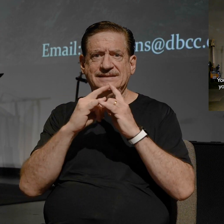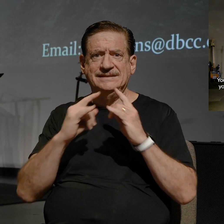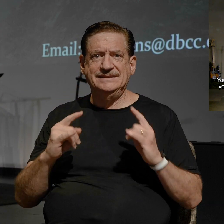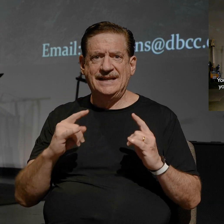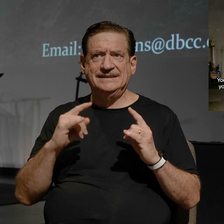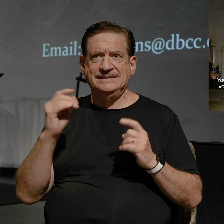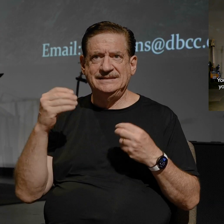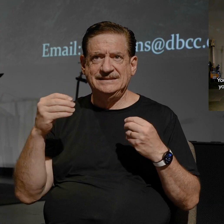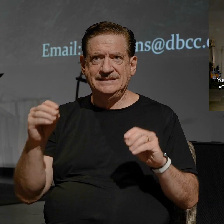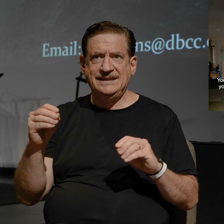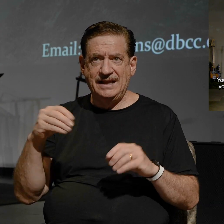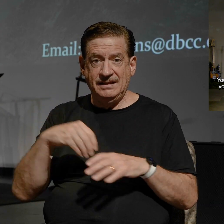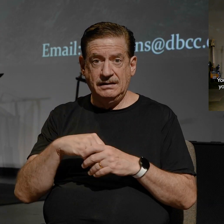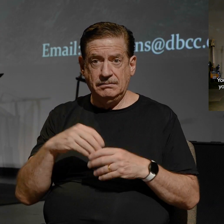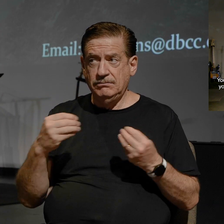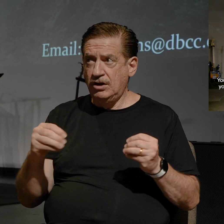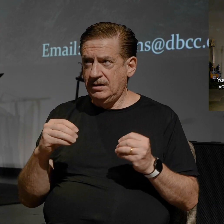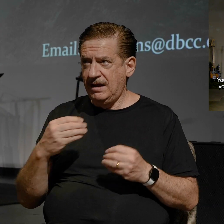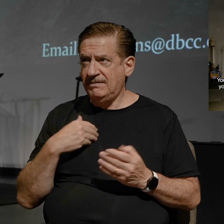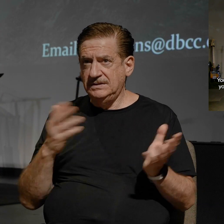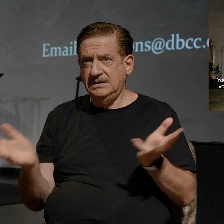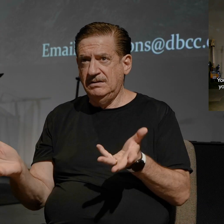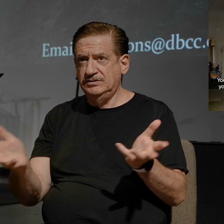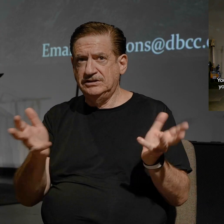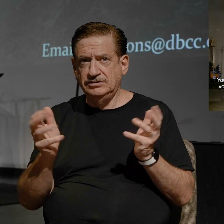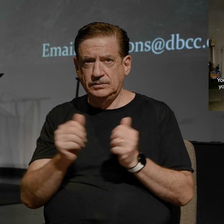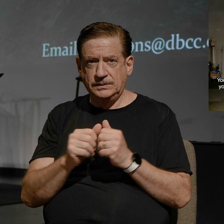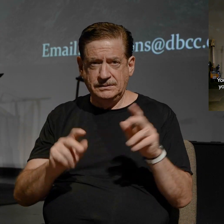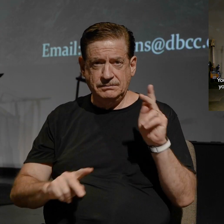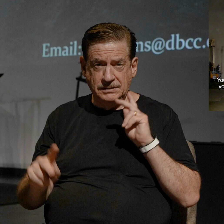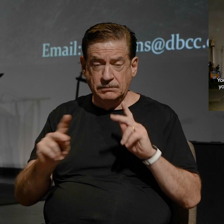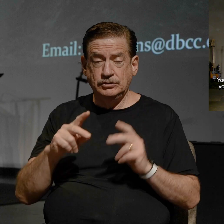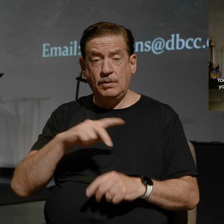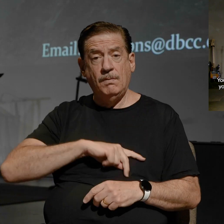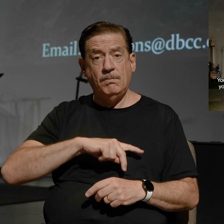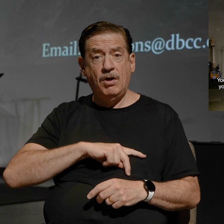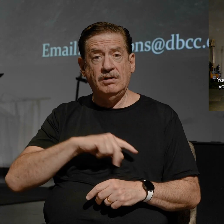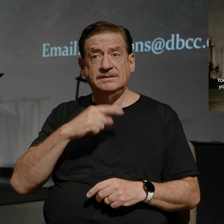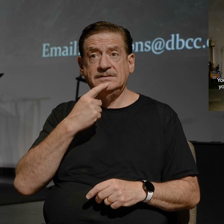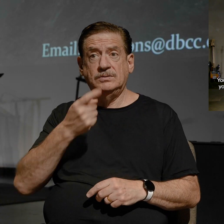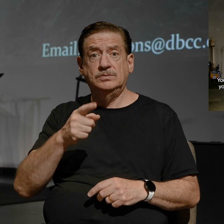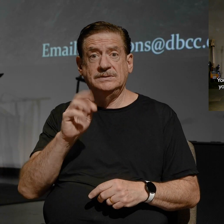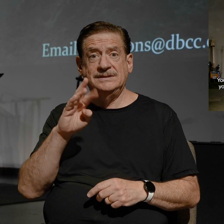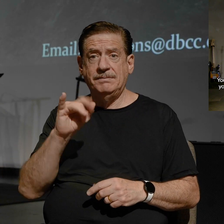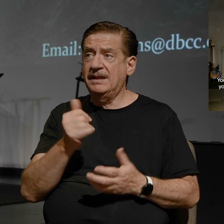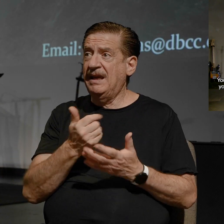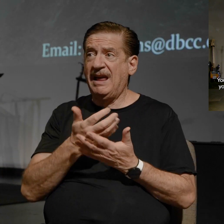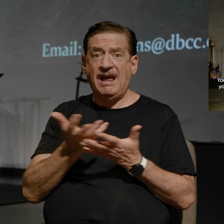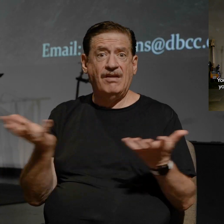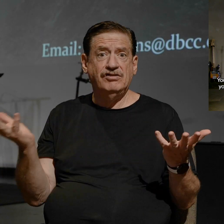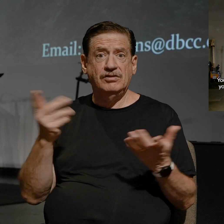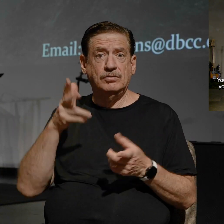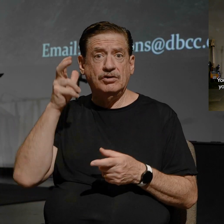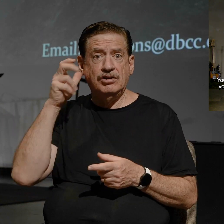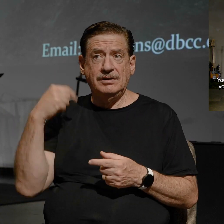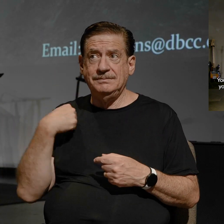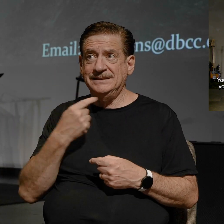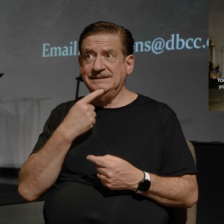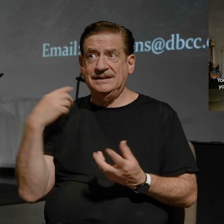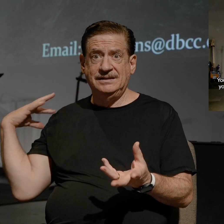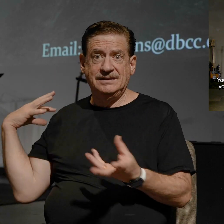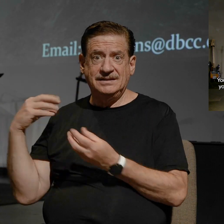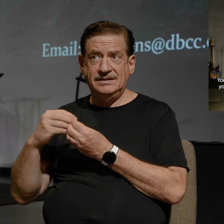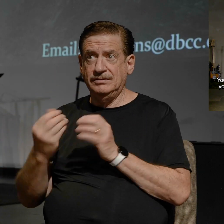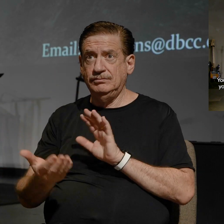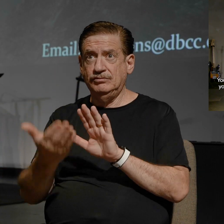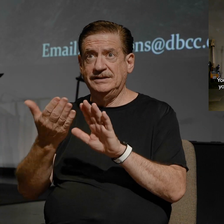in the marketplace and having conversations with people. So when Paul says to Timothy, all the things you have heard me say in the presence of many